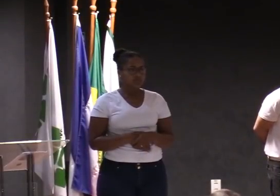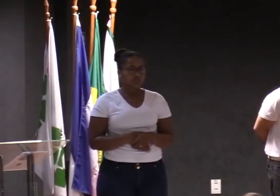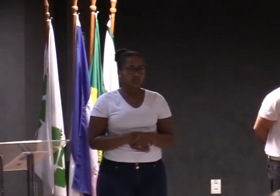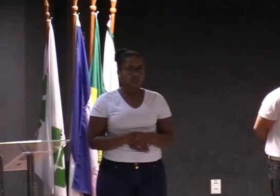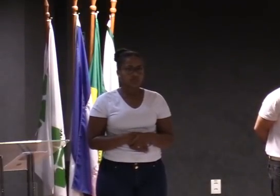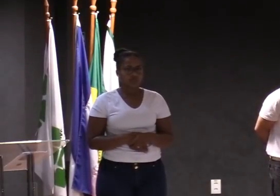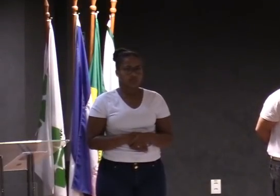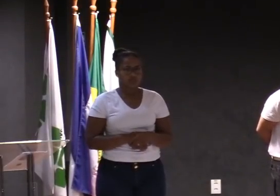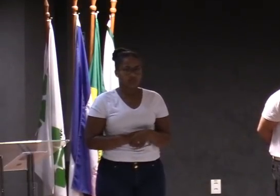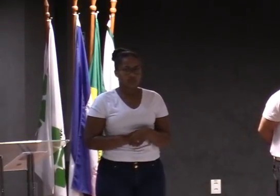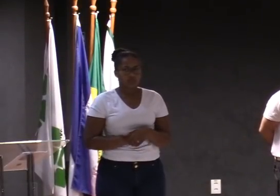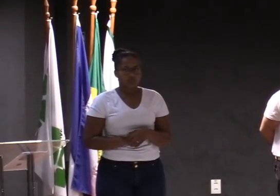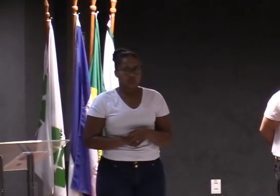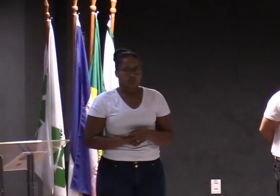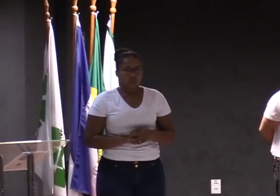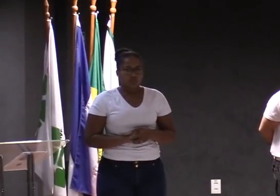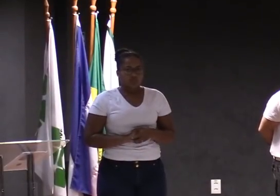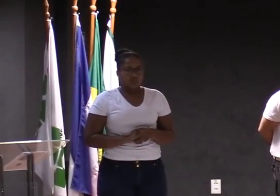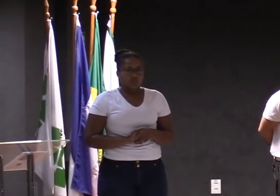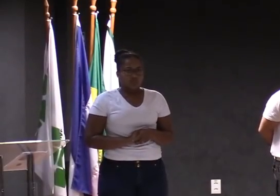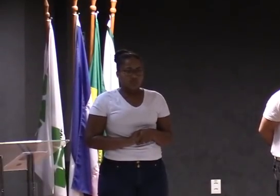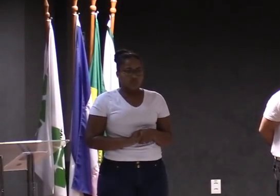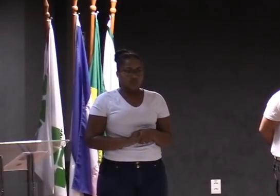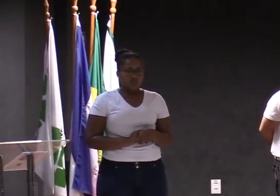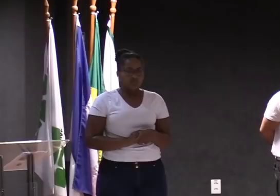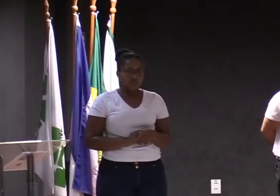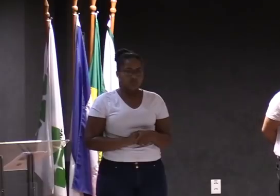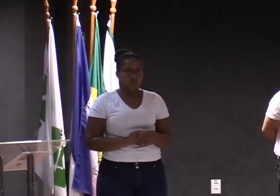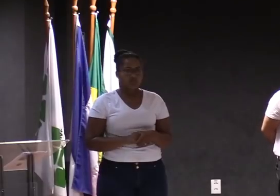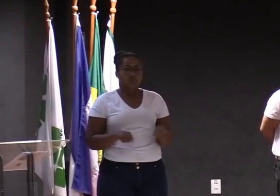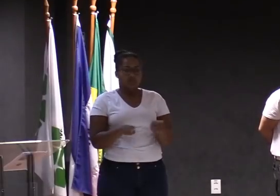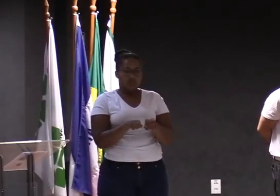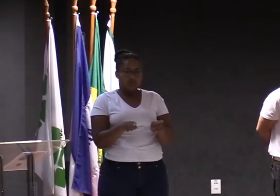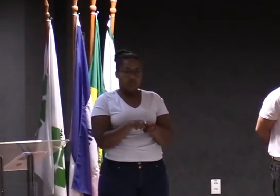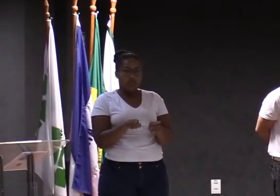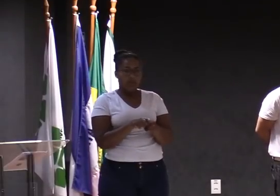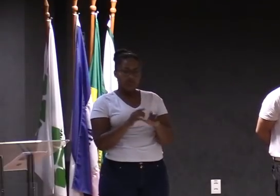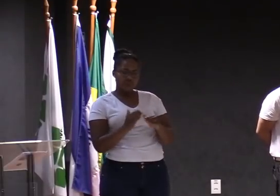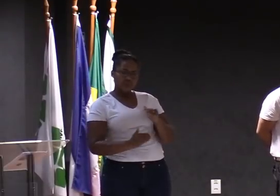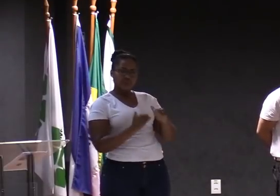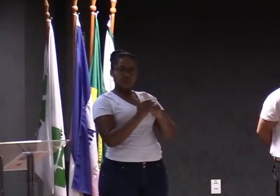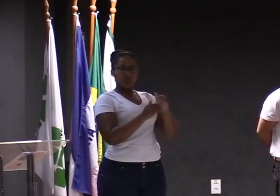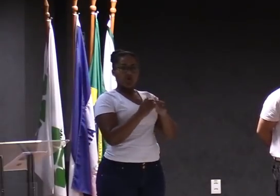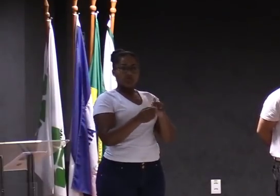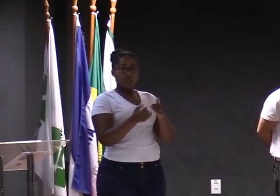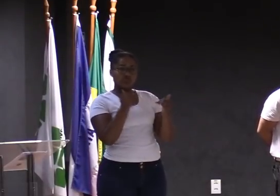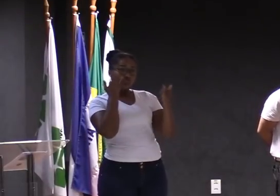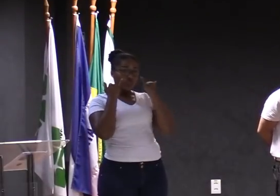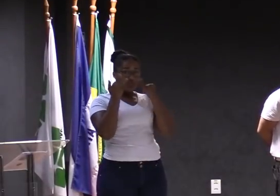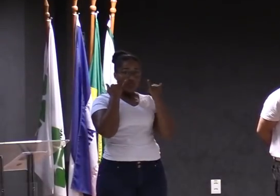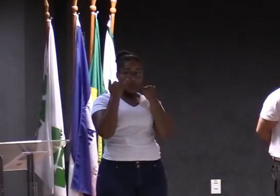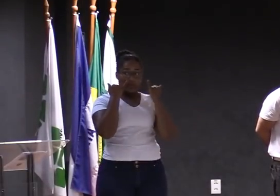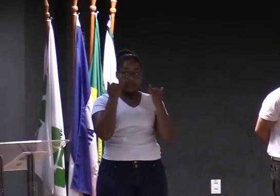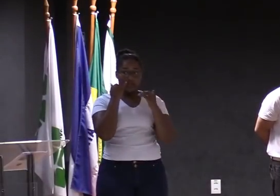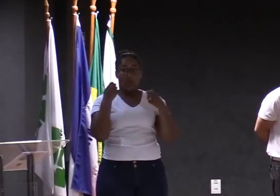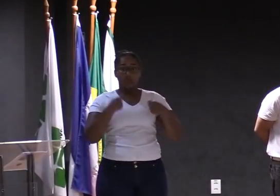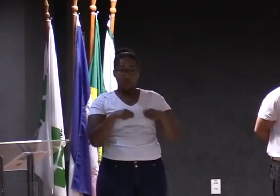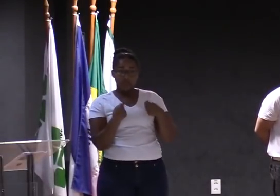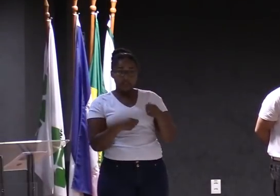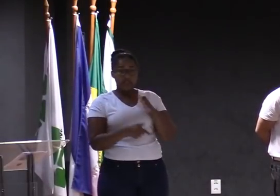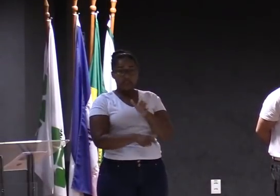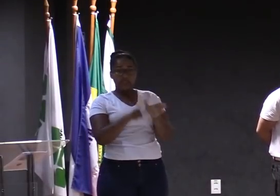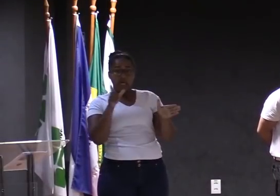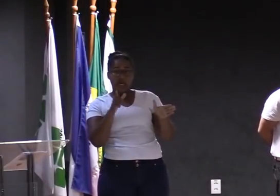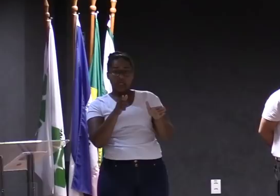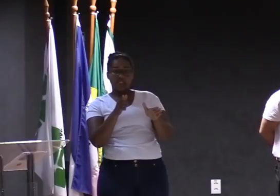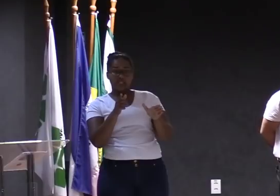end results. And o processo formativo é muito importante, todo o processo ao invés de só o resultado